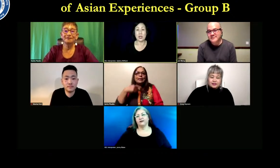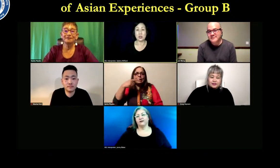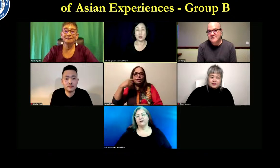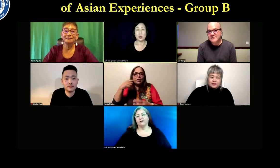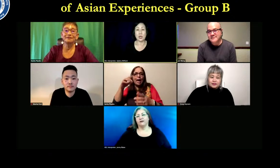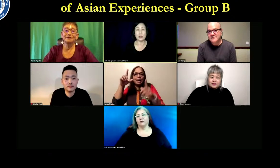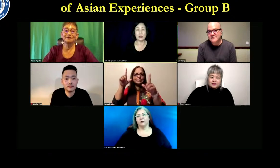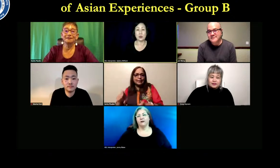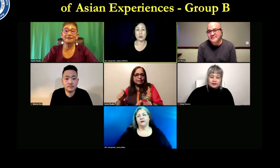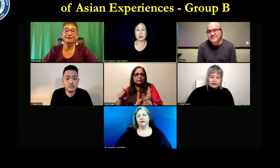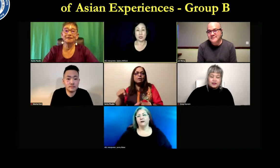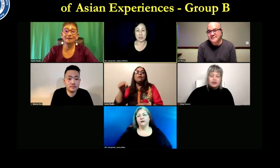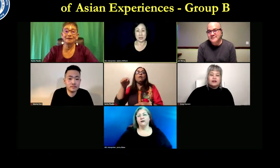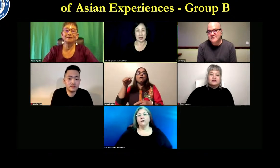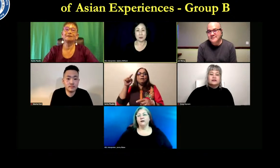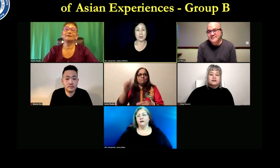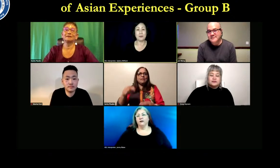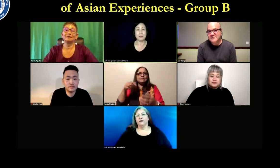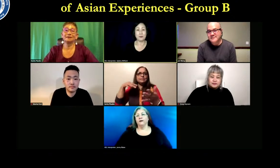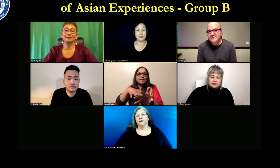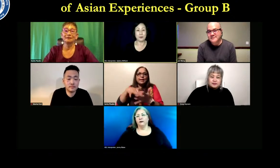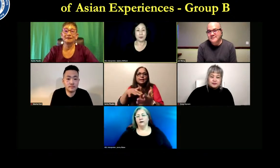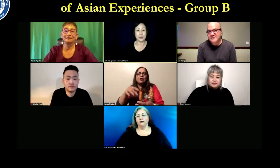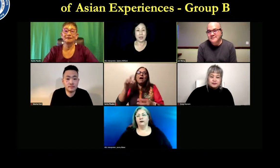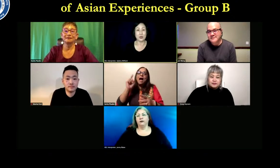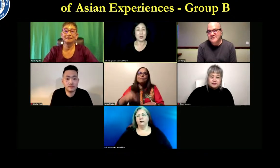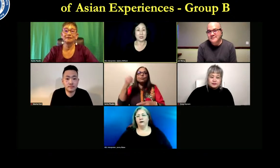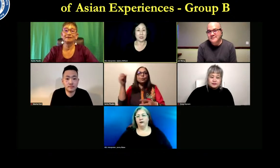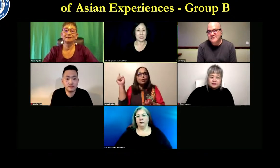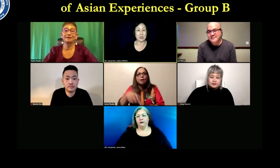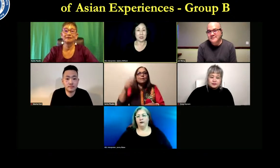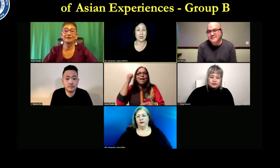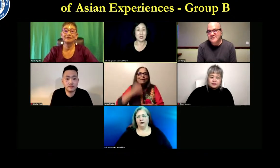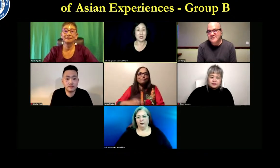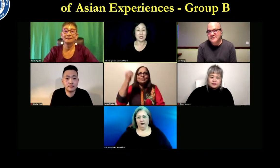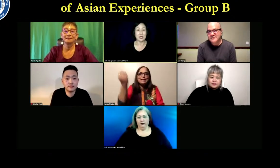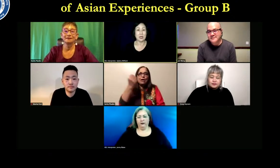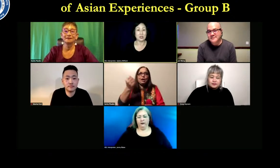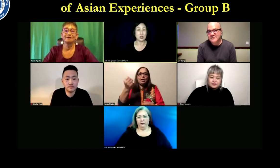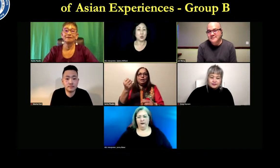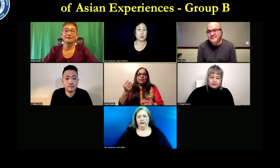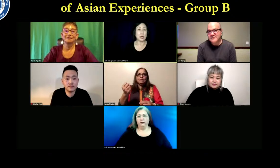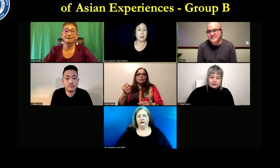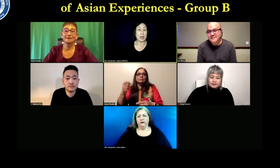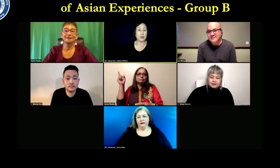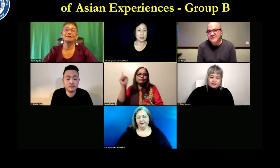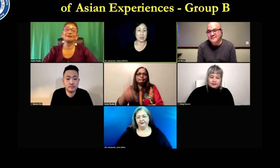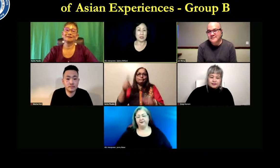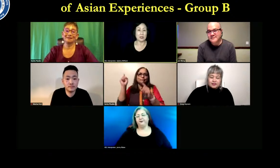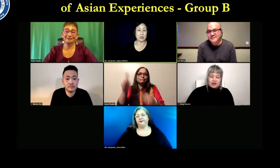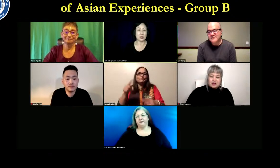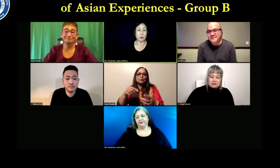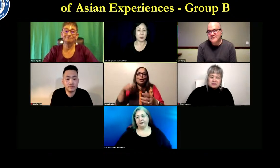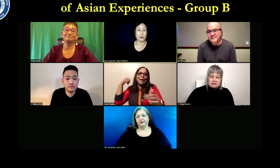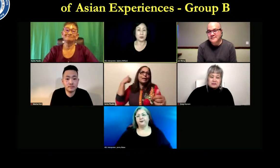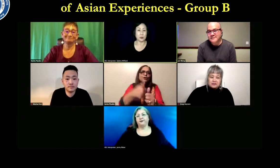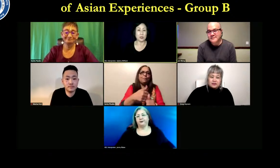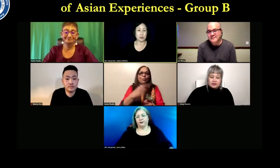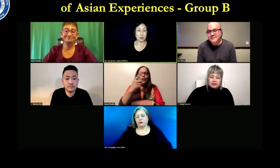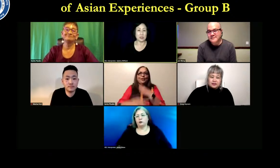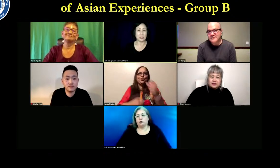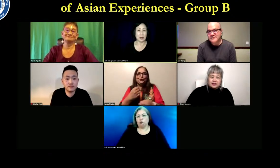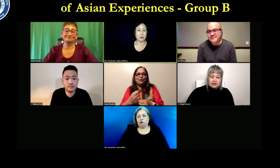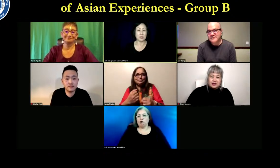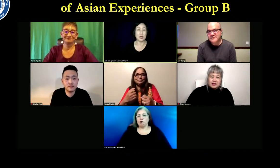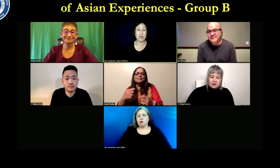you got near high school, you had to do entrance exams and you had to study. So you would come every Saturday to prepare for